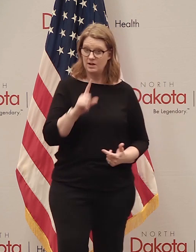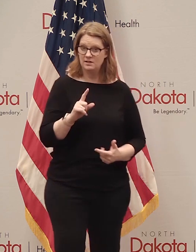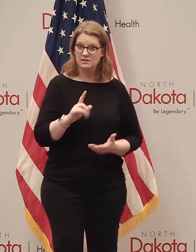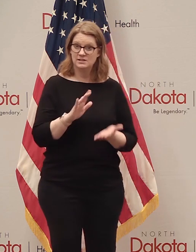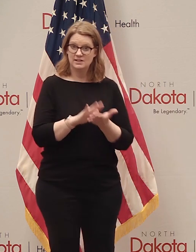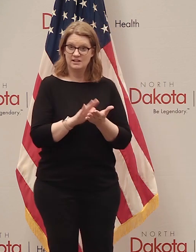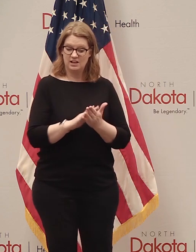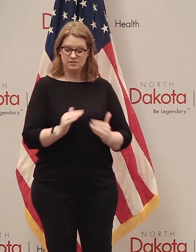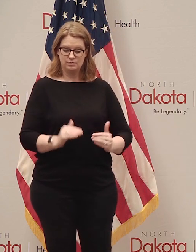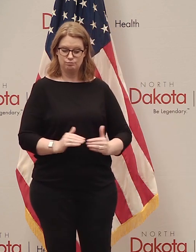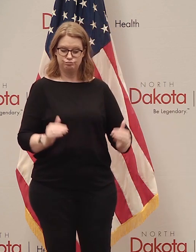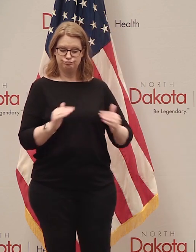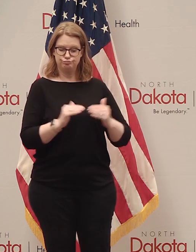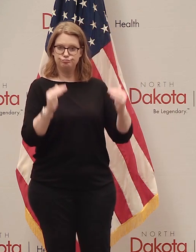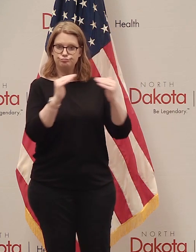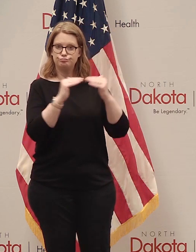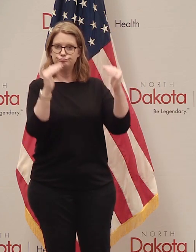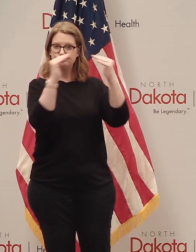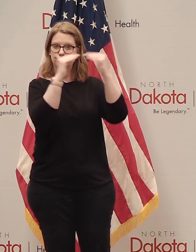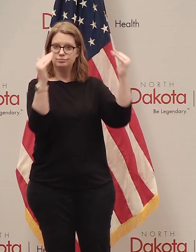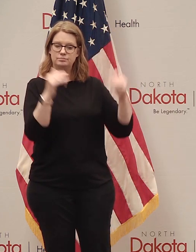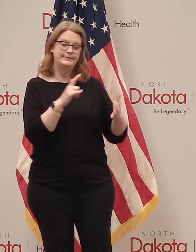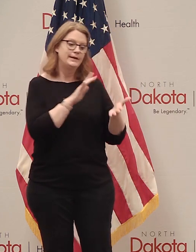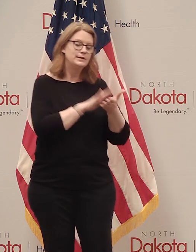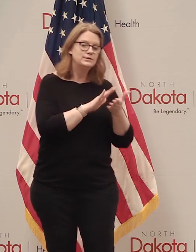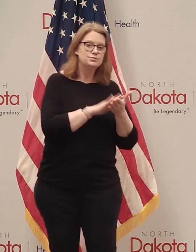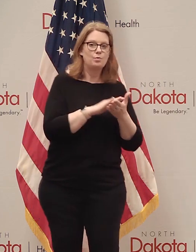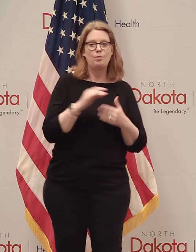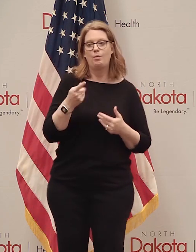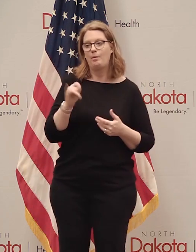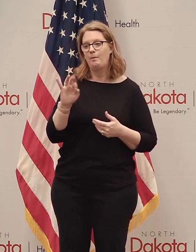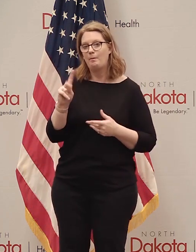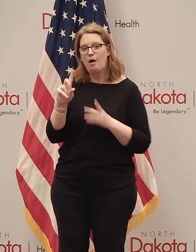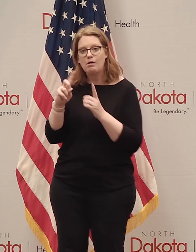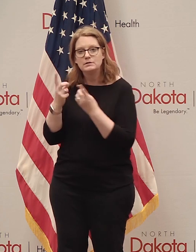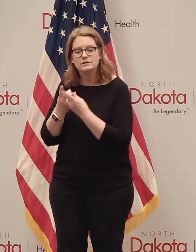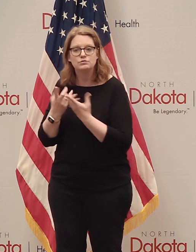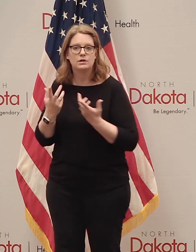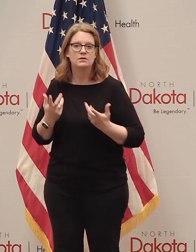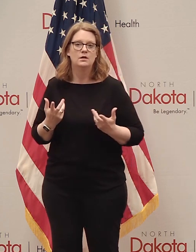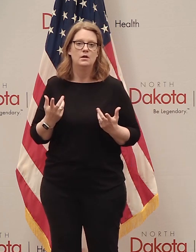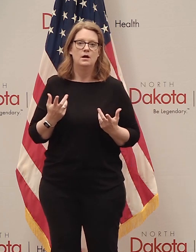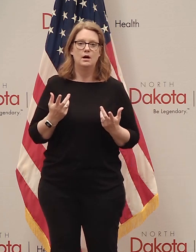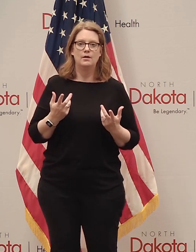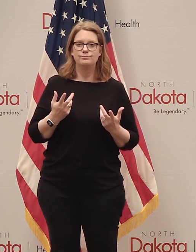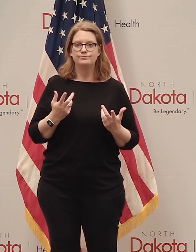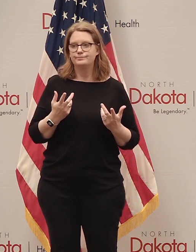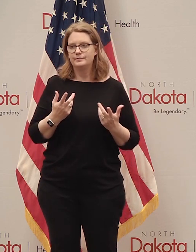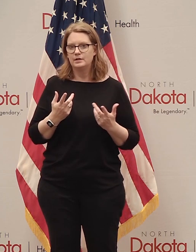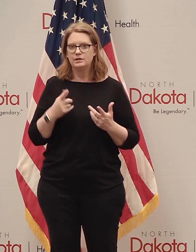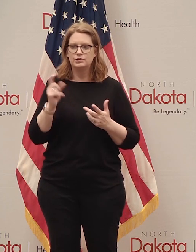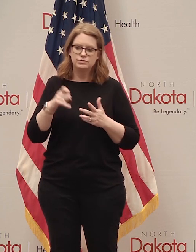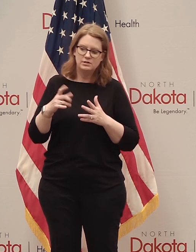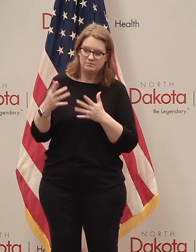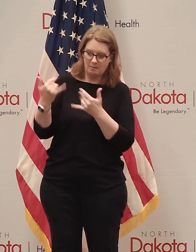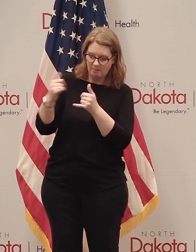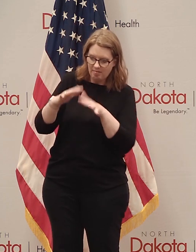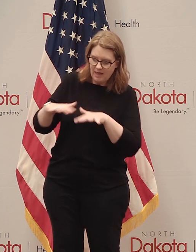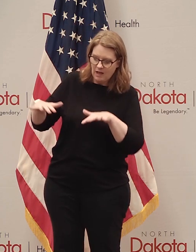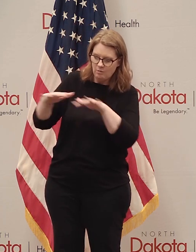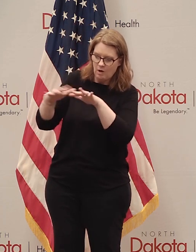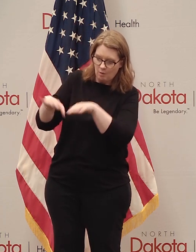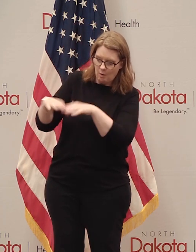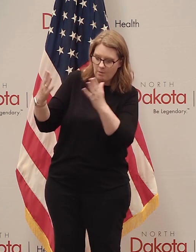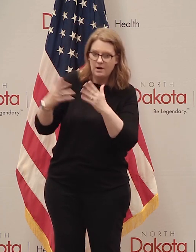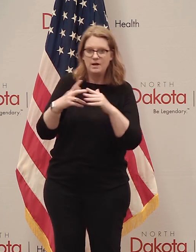levels, whether it's at the school level or the park district level, decisions about opening up playgrounds and summer